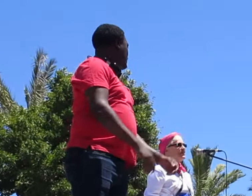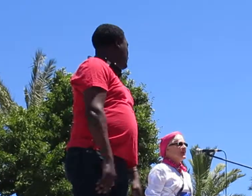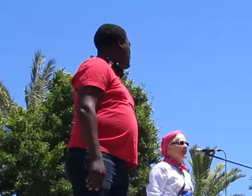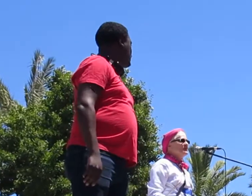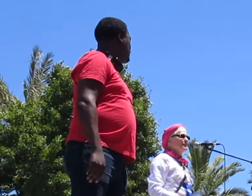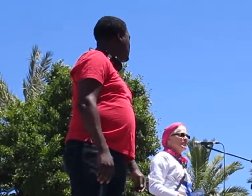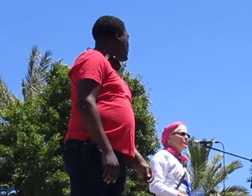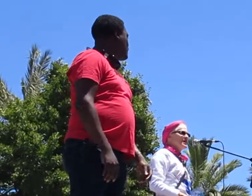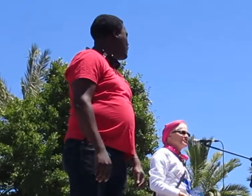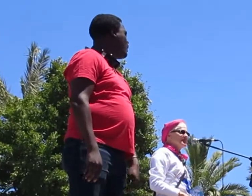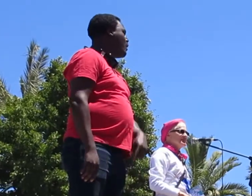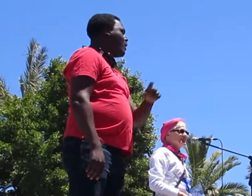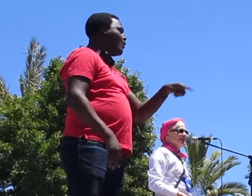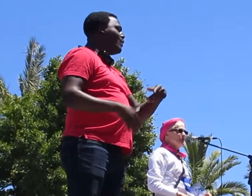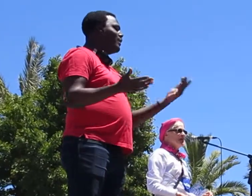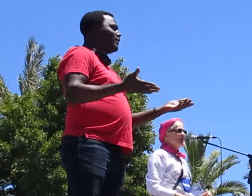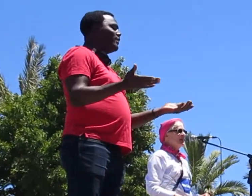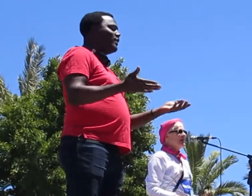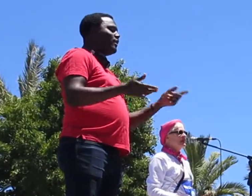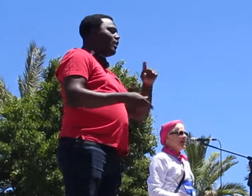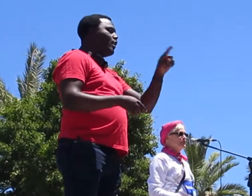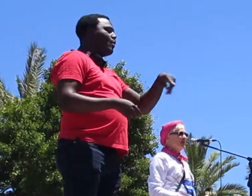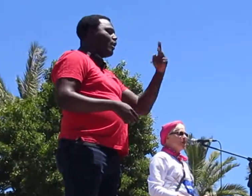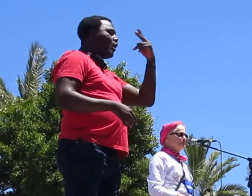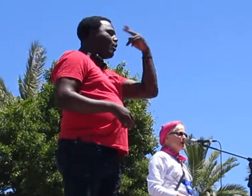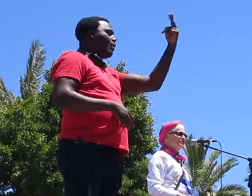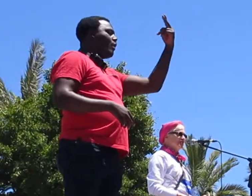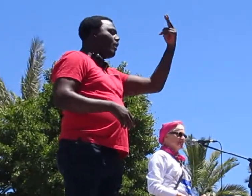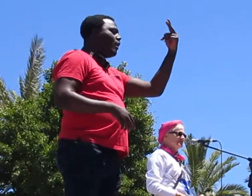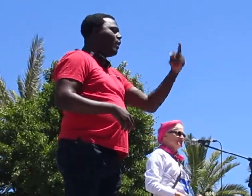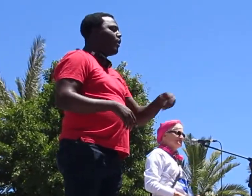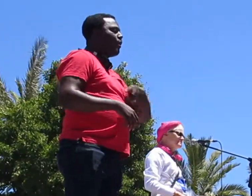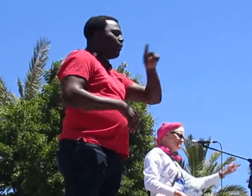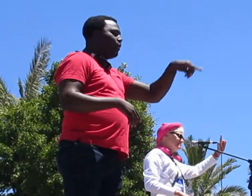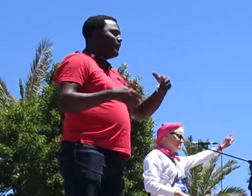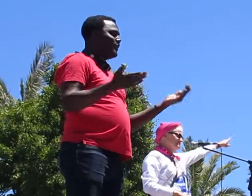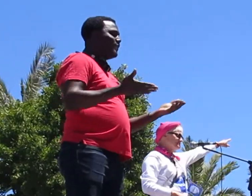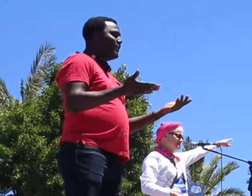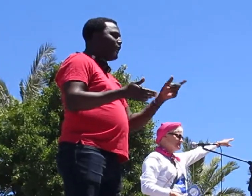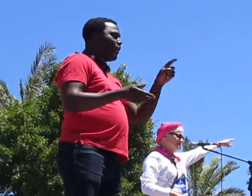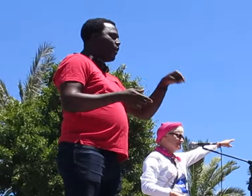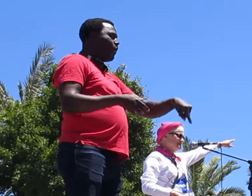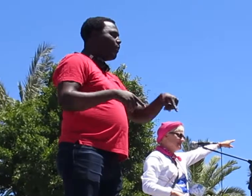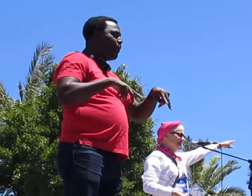We are here and we are watching. We are here and we are marching.